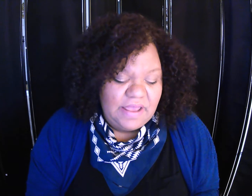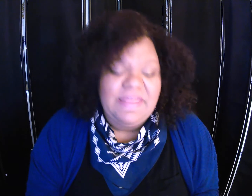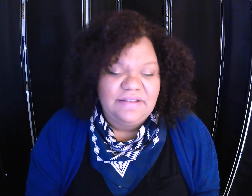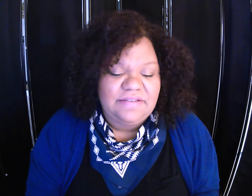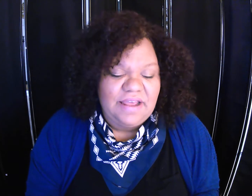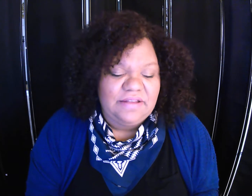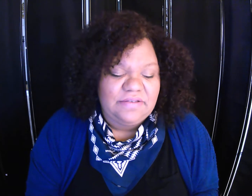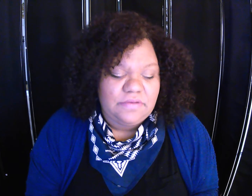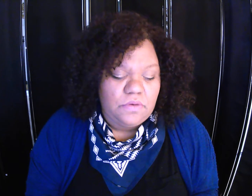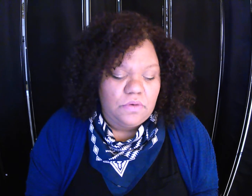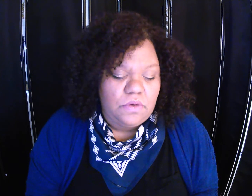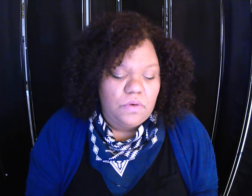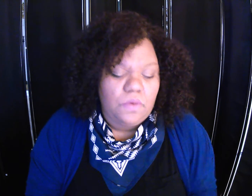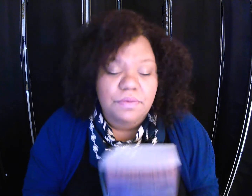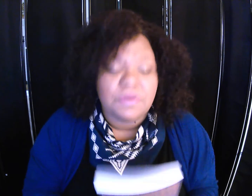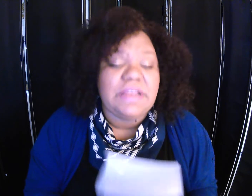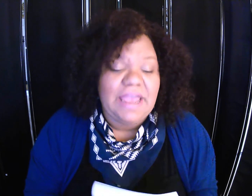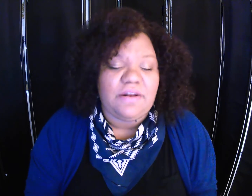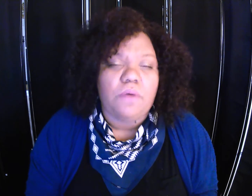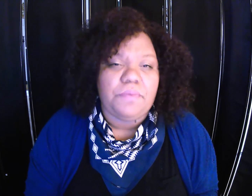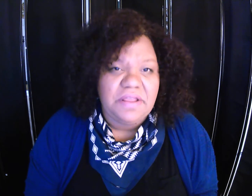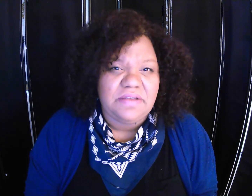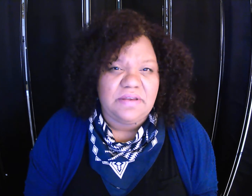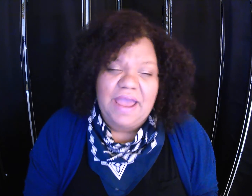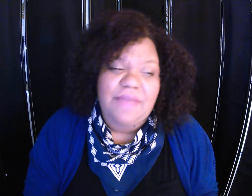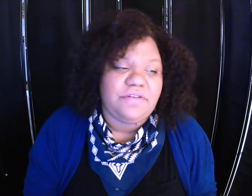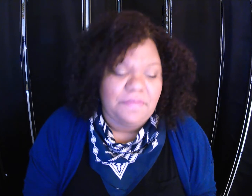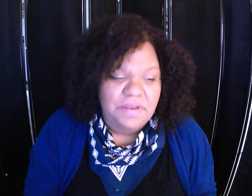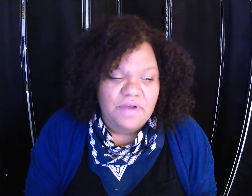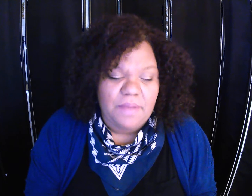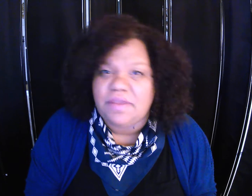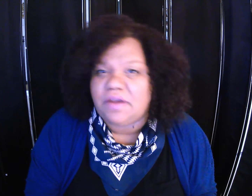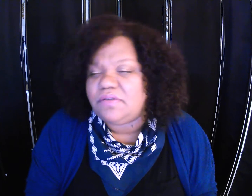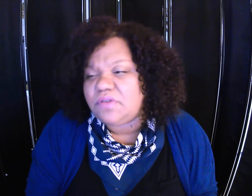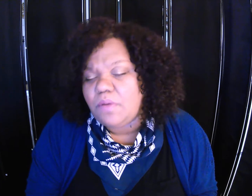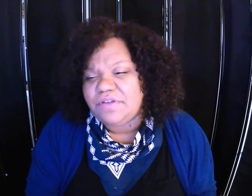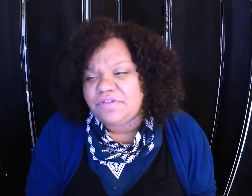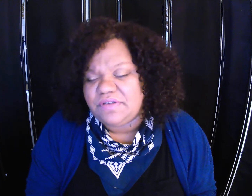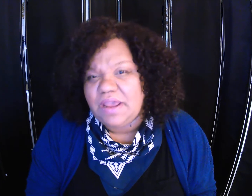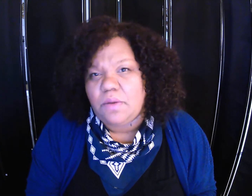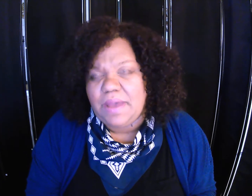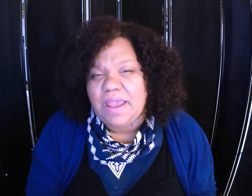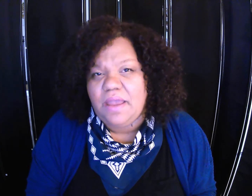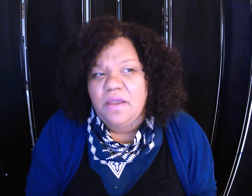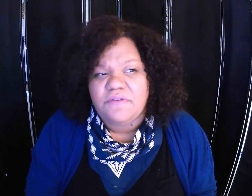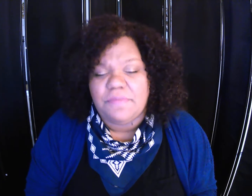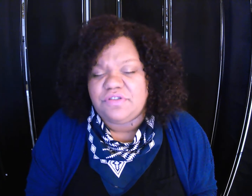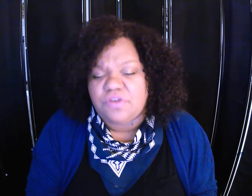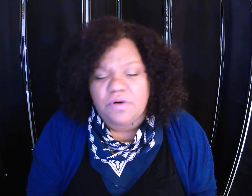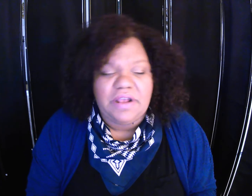that sense, we really can all read this and gather something from it. There's so much to take away from the stories